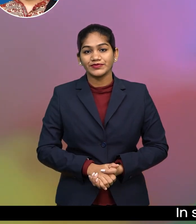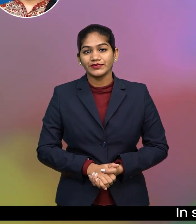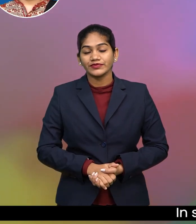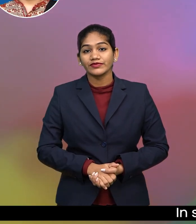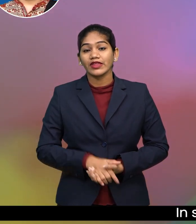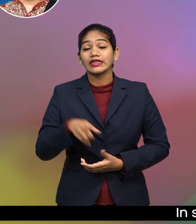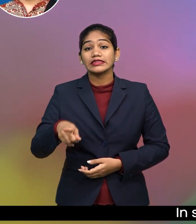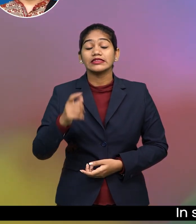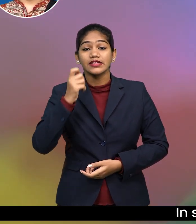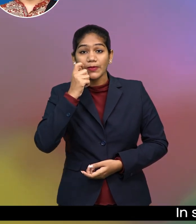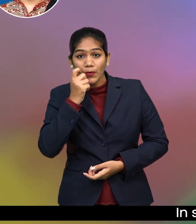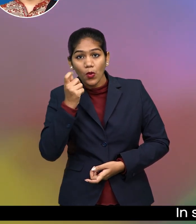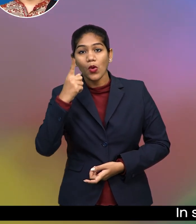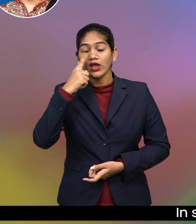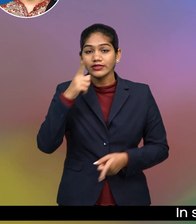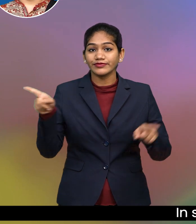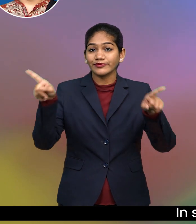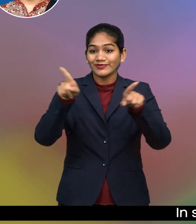In sexual reproduction,